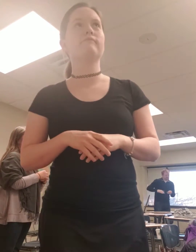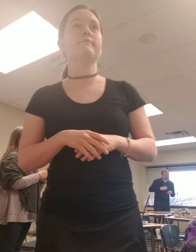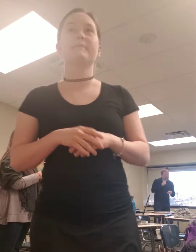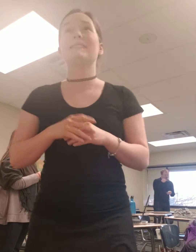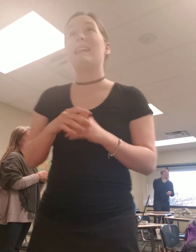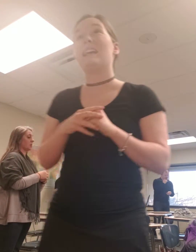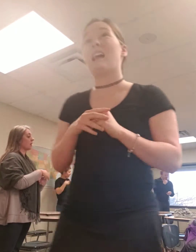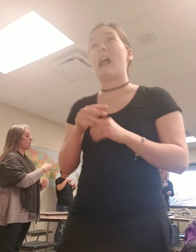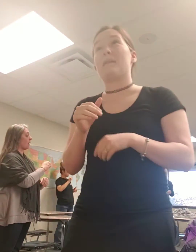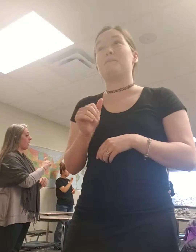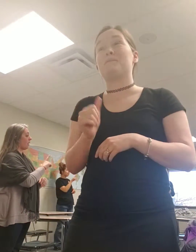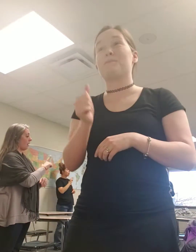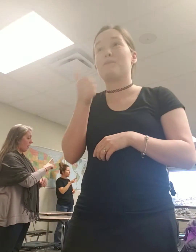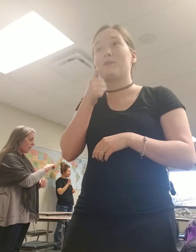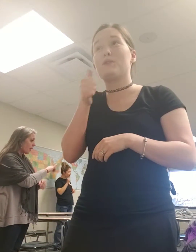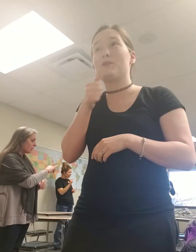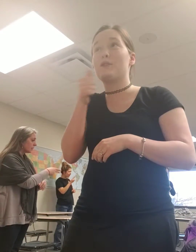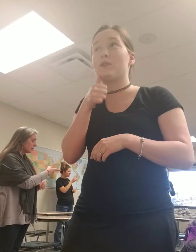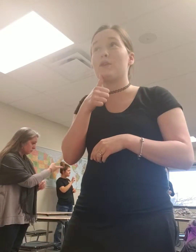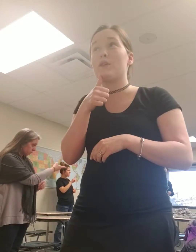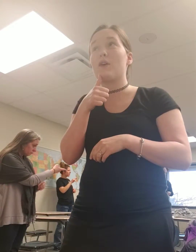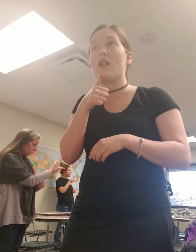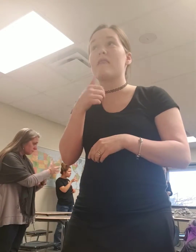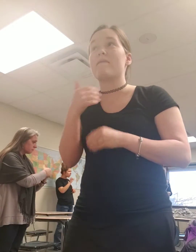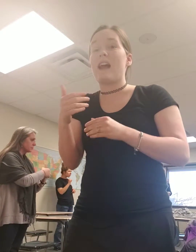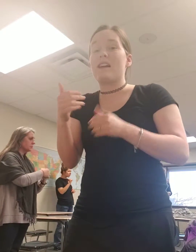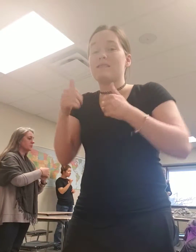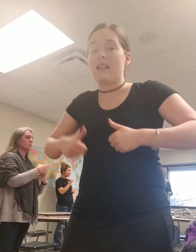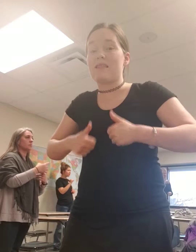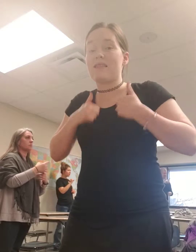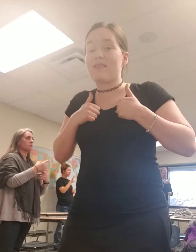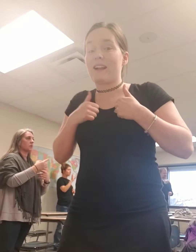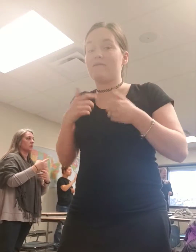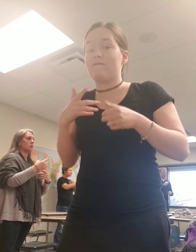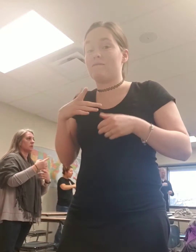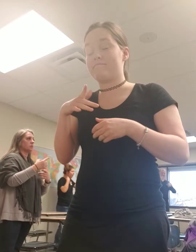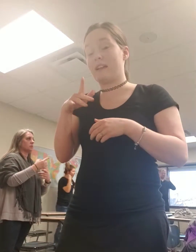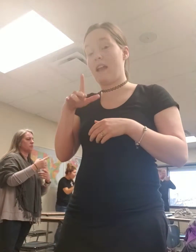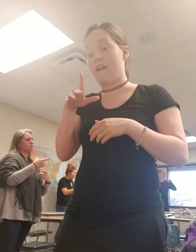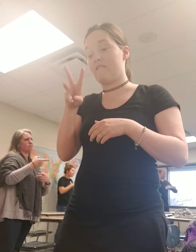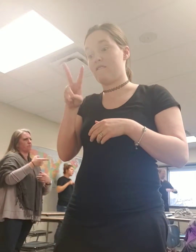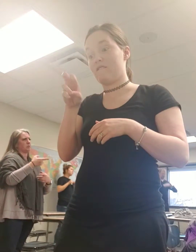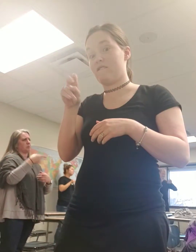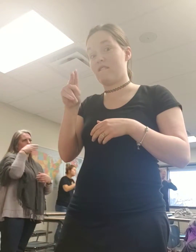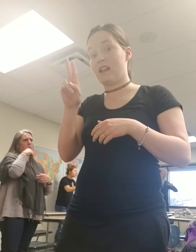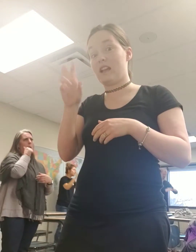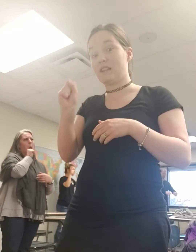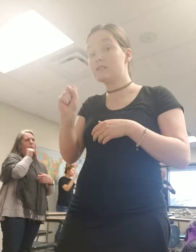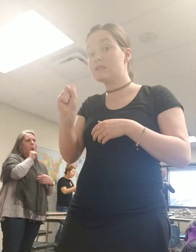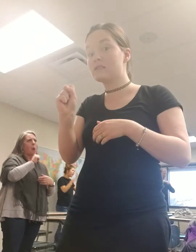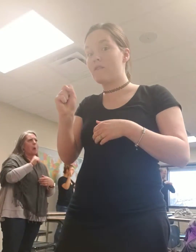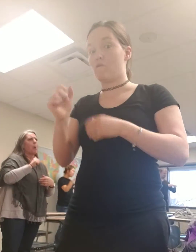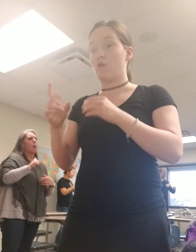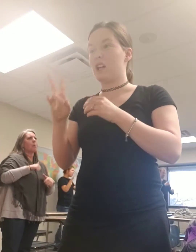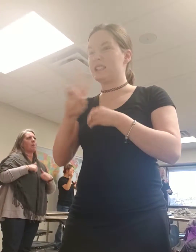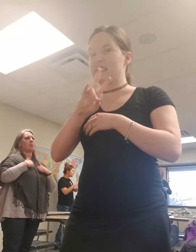had been raining for 7 years, and she was hoping that the sun would come out. Okay. What is some more information? What is another fact from All Summer